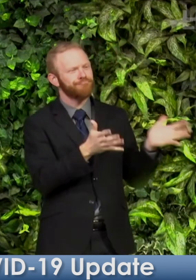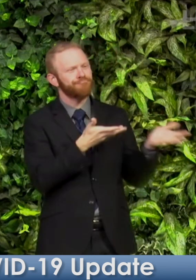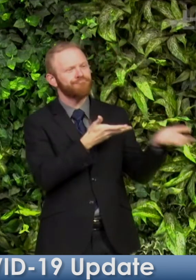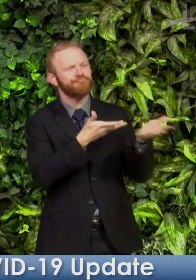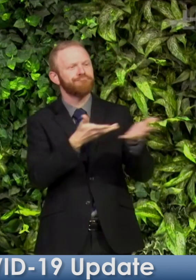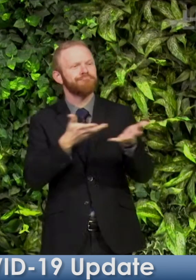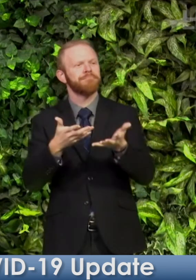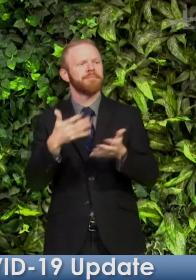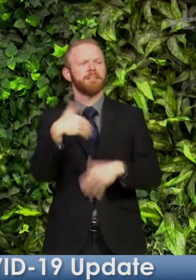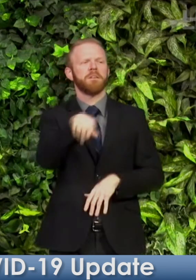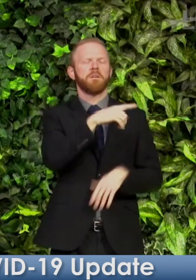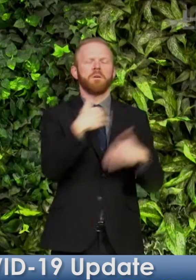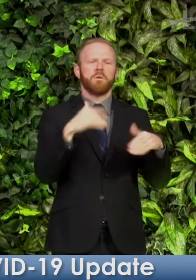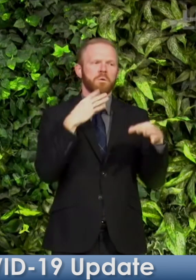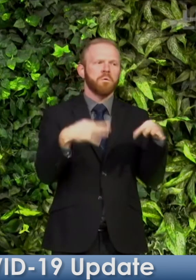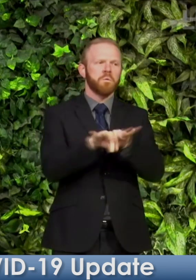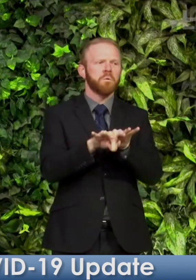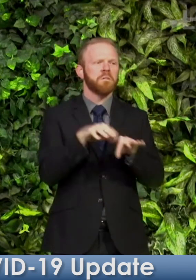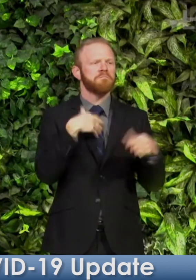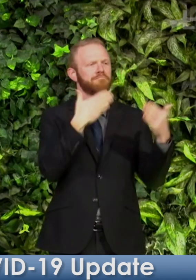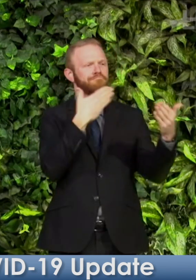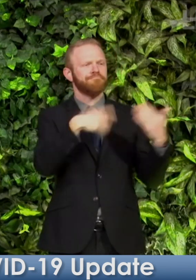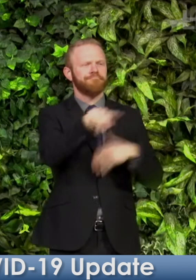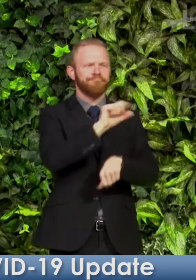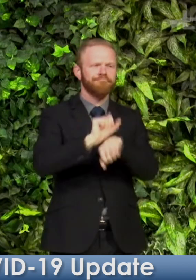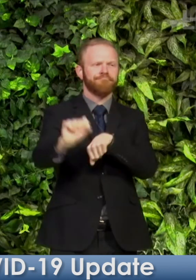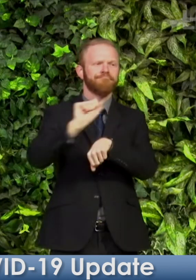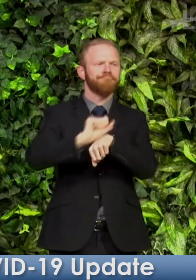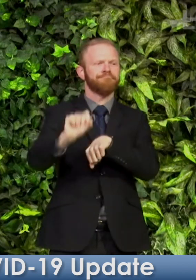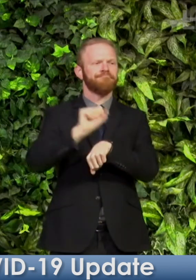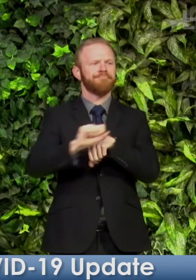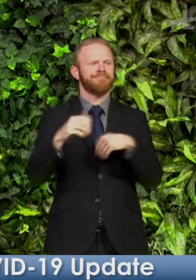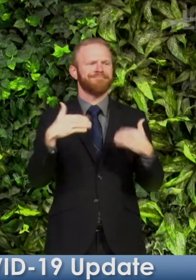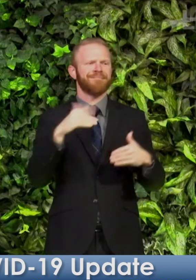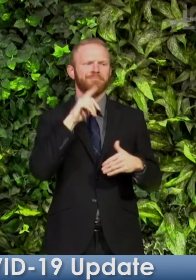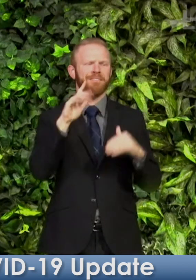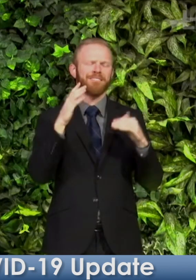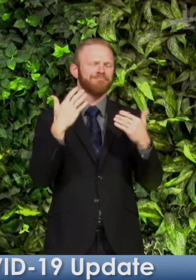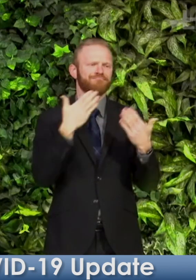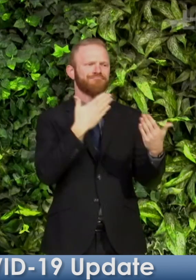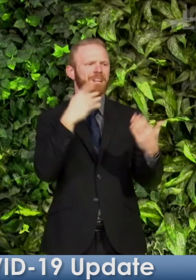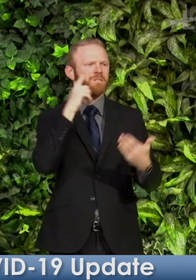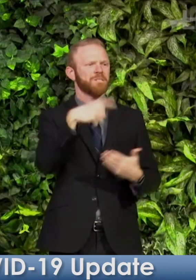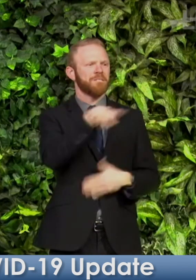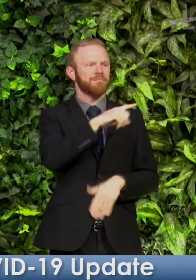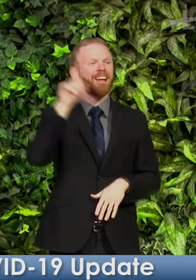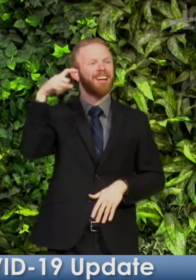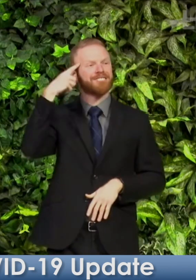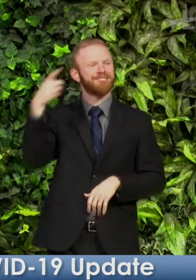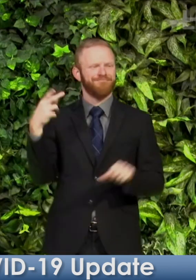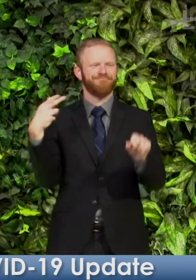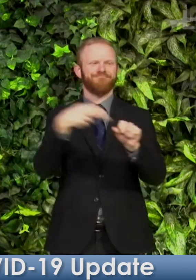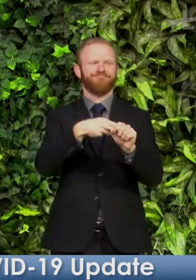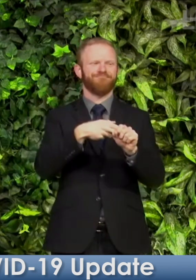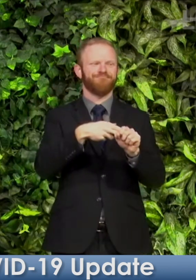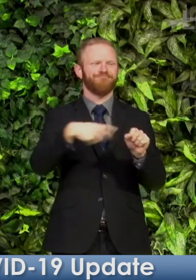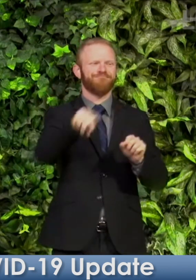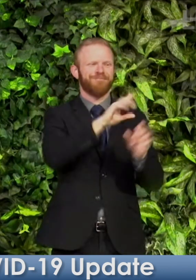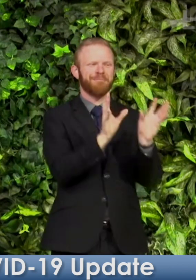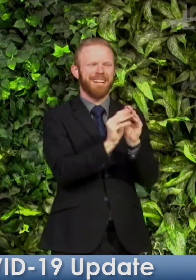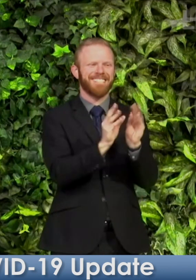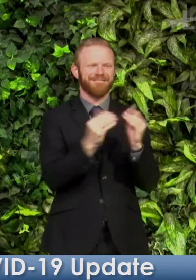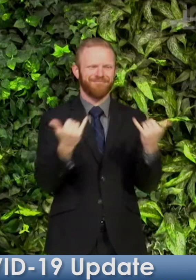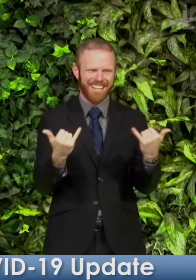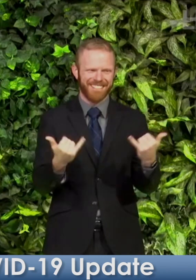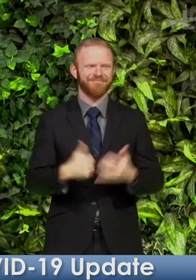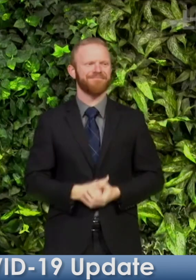the incredible work they do every single day. So we're very grateful that the governor was able to join them for their meeting. I also want to